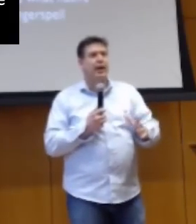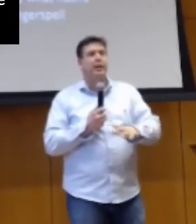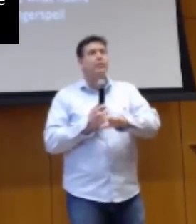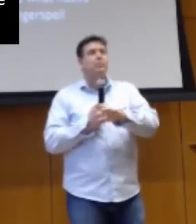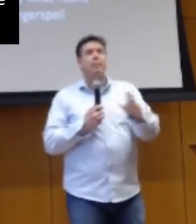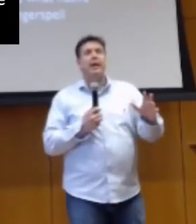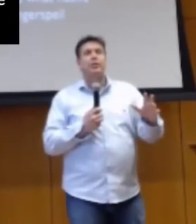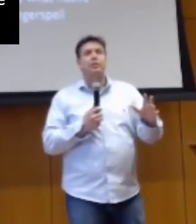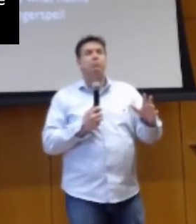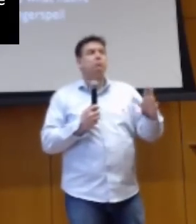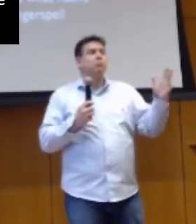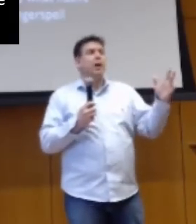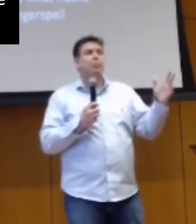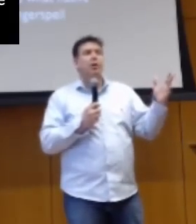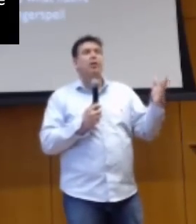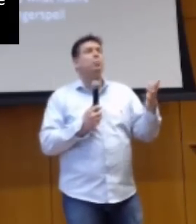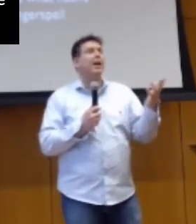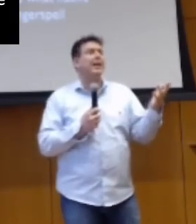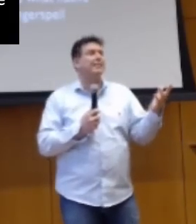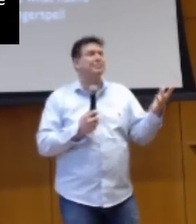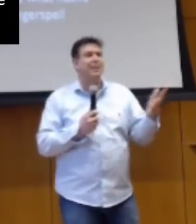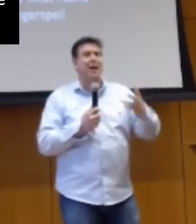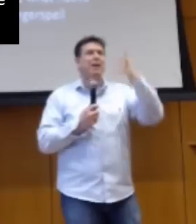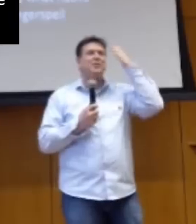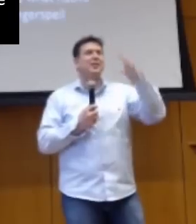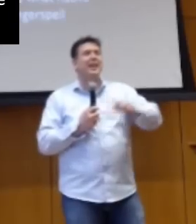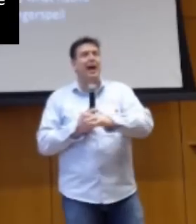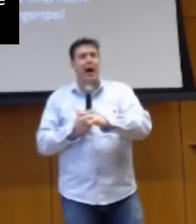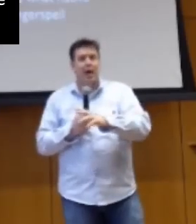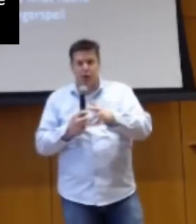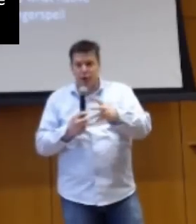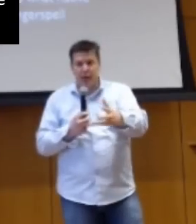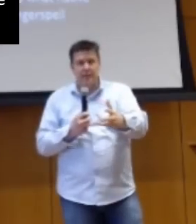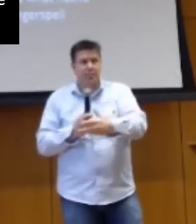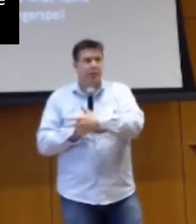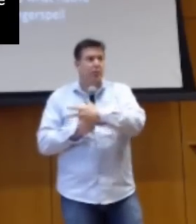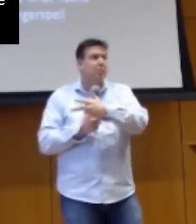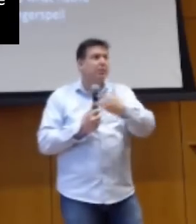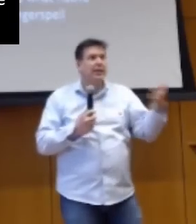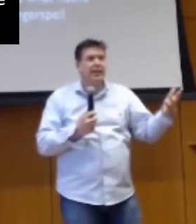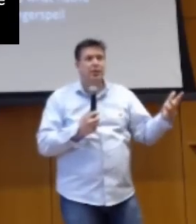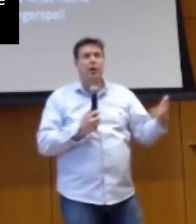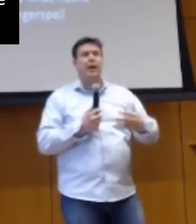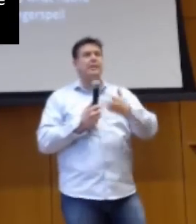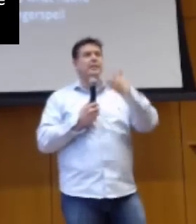say, imagine I'm on another planet. Imagine I'm looking at something with completely new eyes